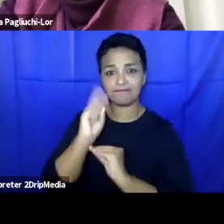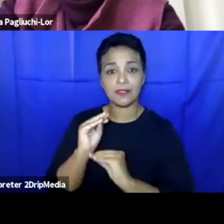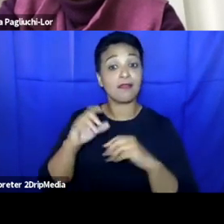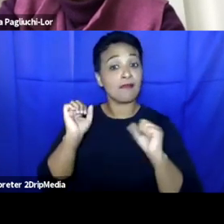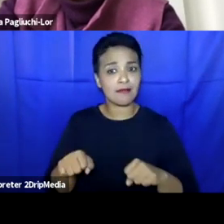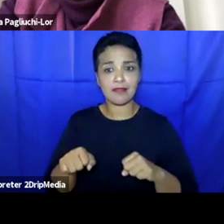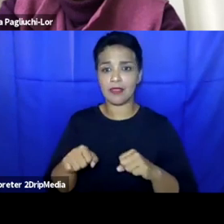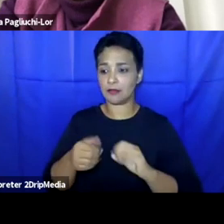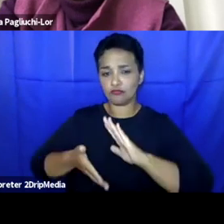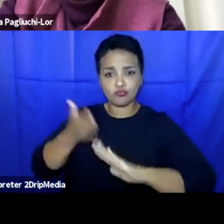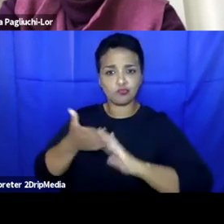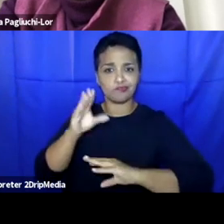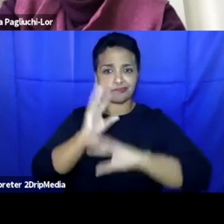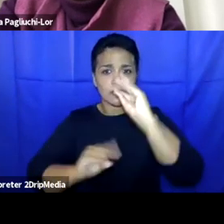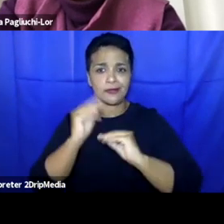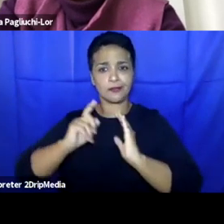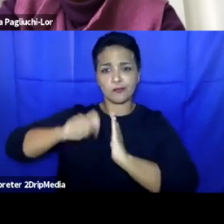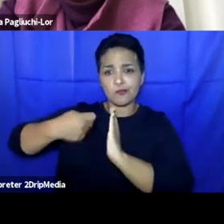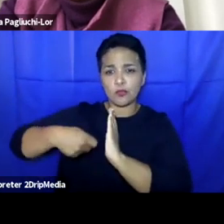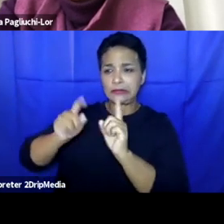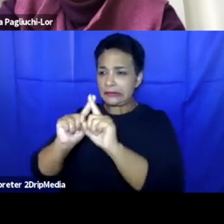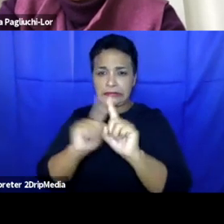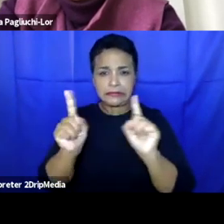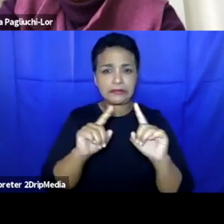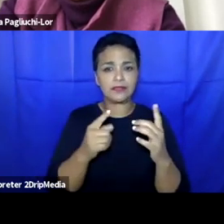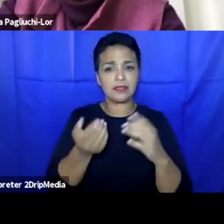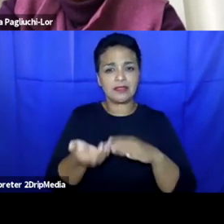accelerated learning projects, or professional learning,